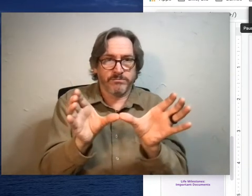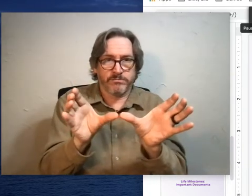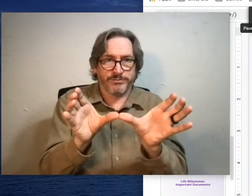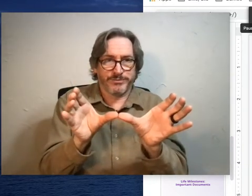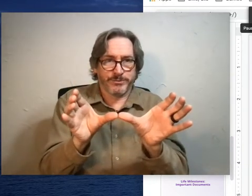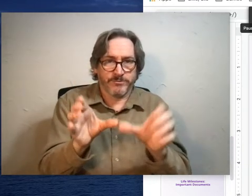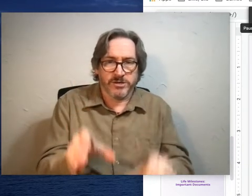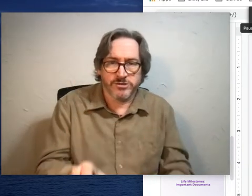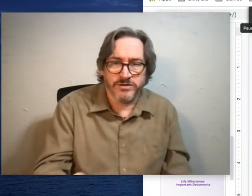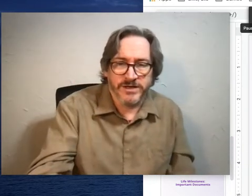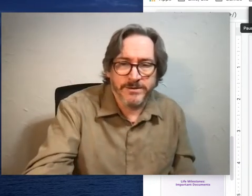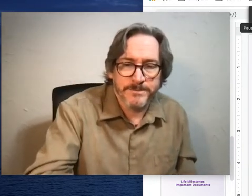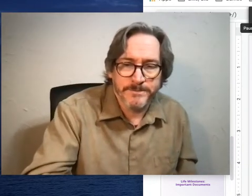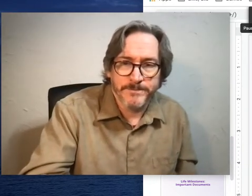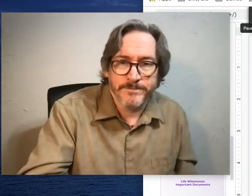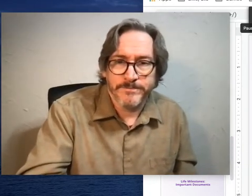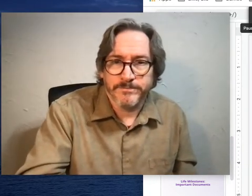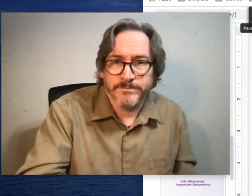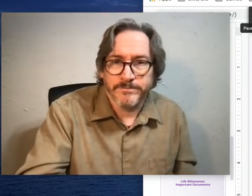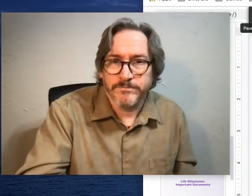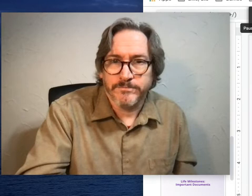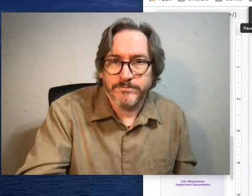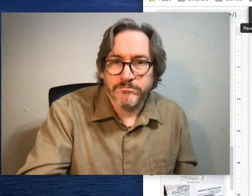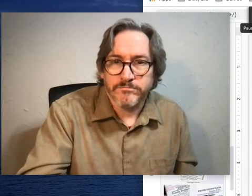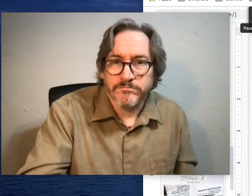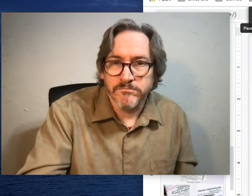up. Certificate.